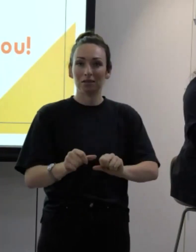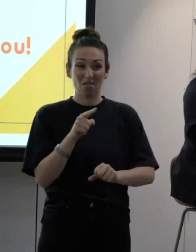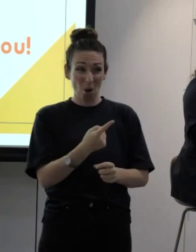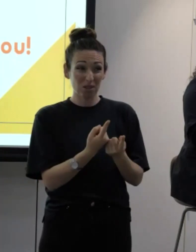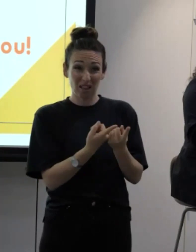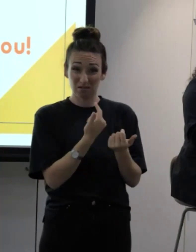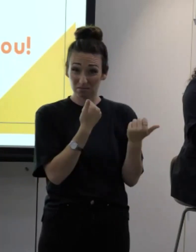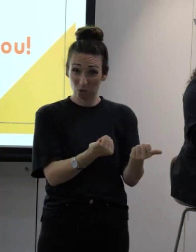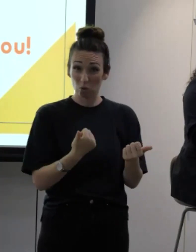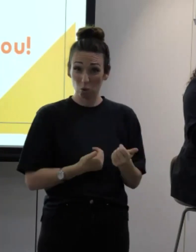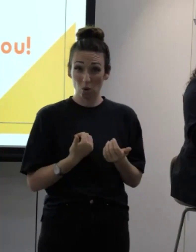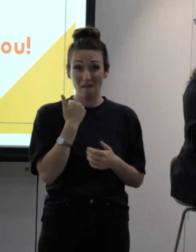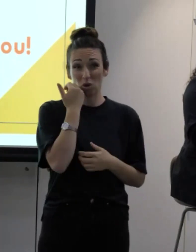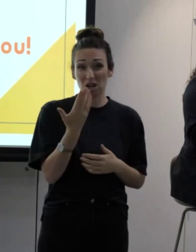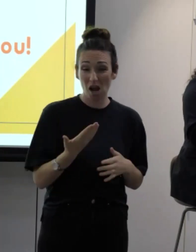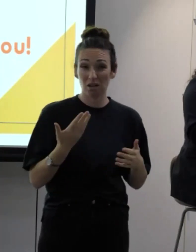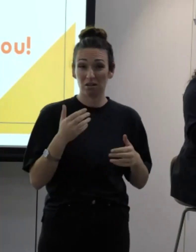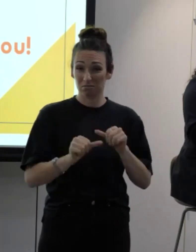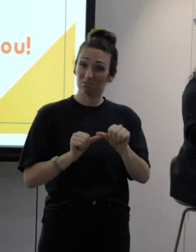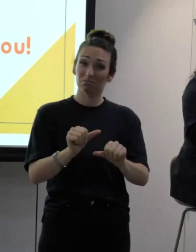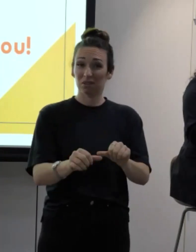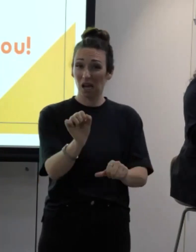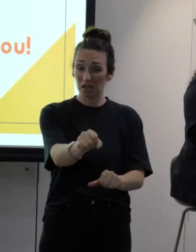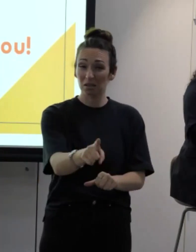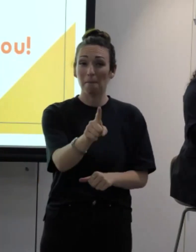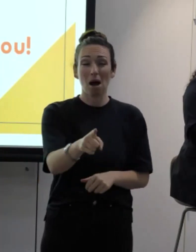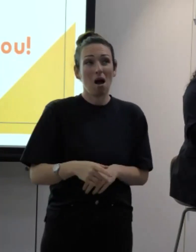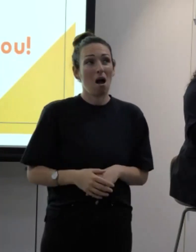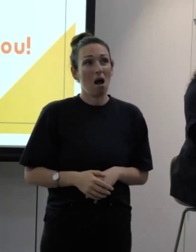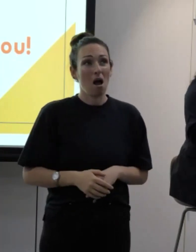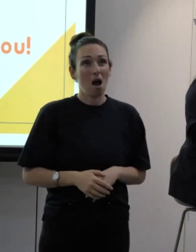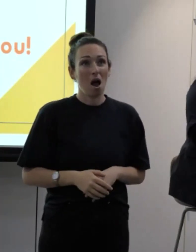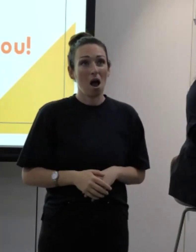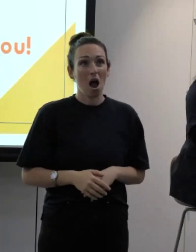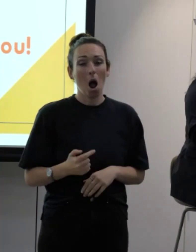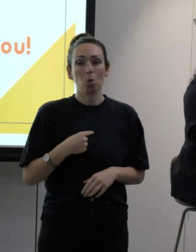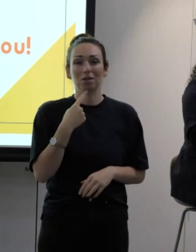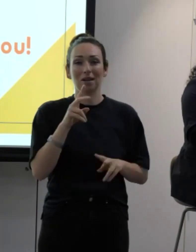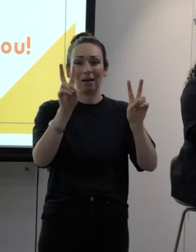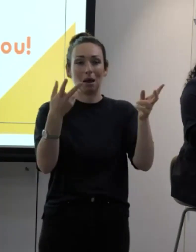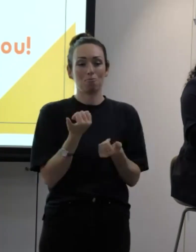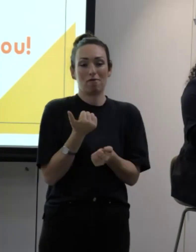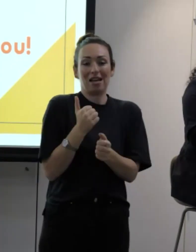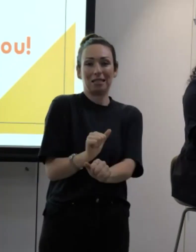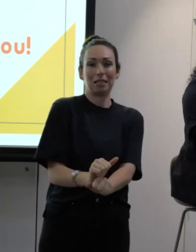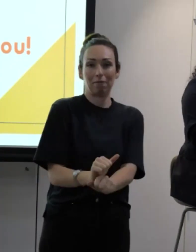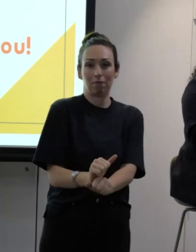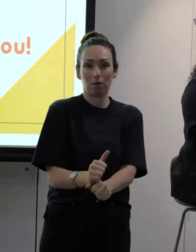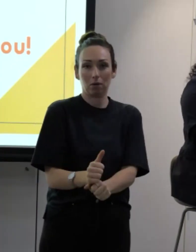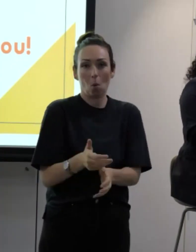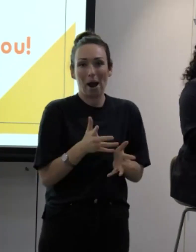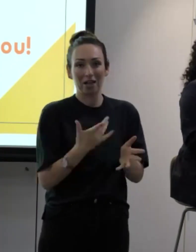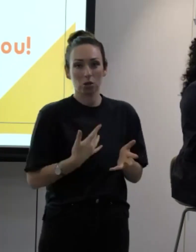day-to-day functioning in the long run. But they're not, I wouldn't go so far as to call them preventative measures for